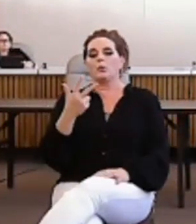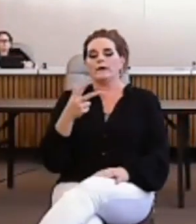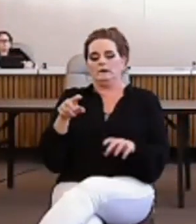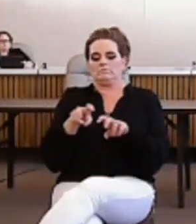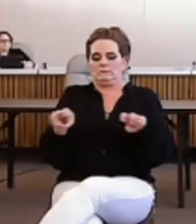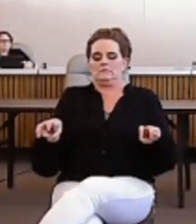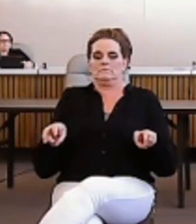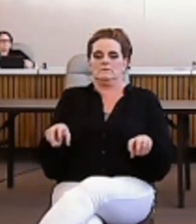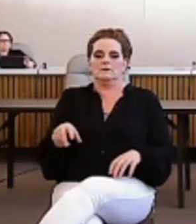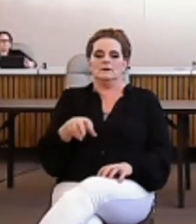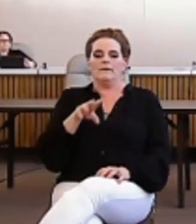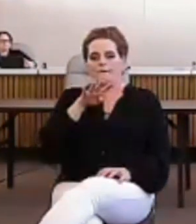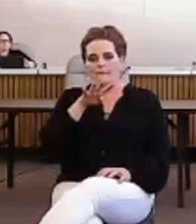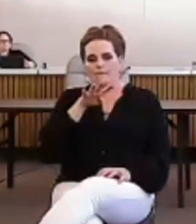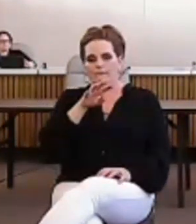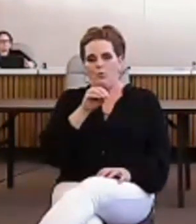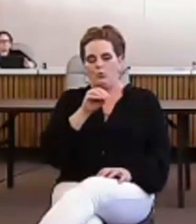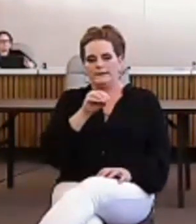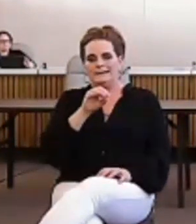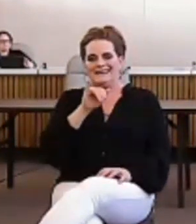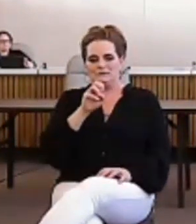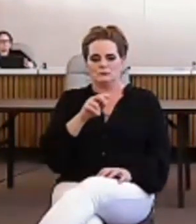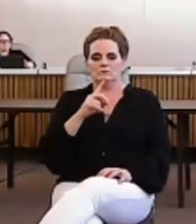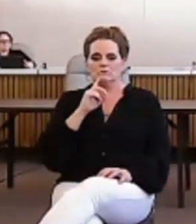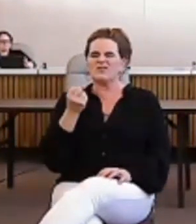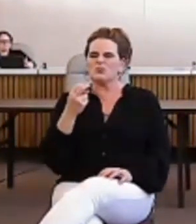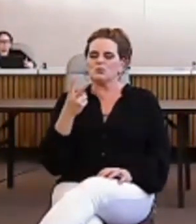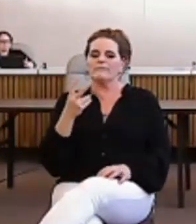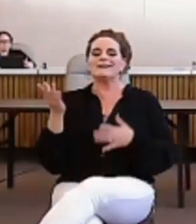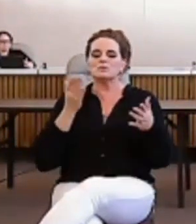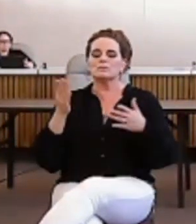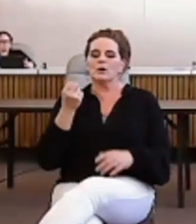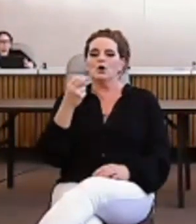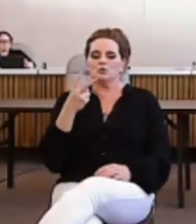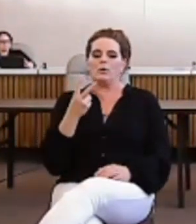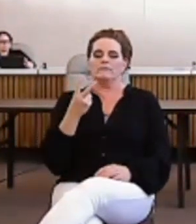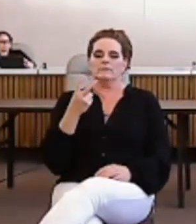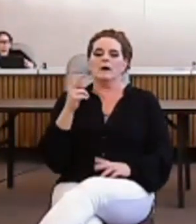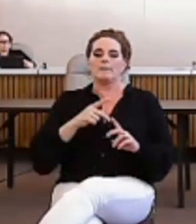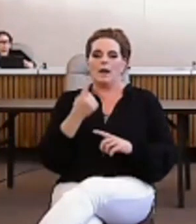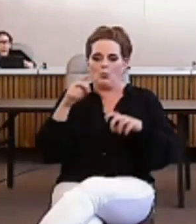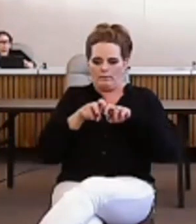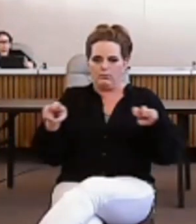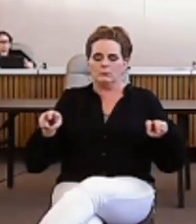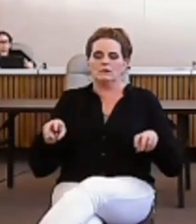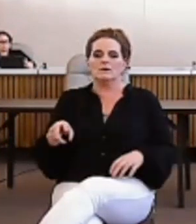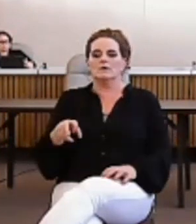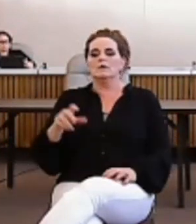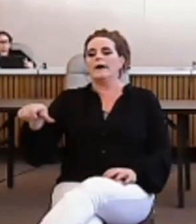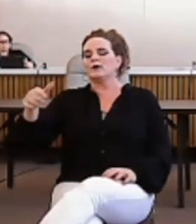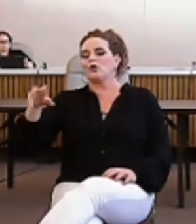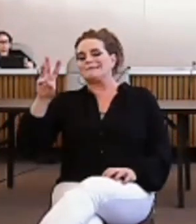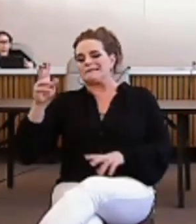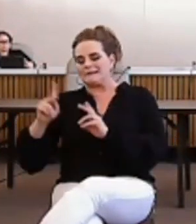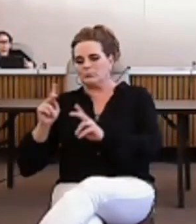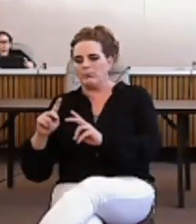4 each, so that's 12 people. There's like a counter and some benches or stools rather, another 6 people.